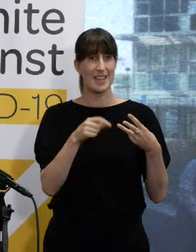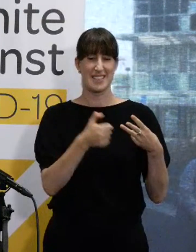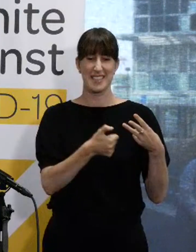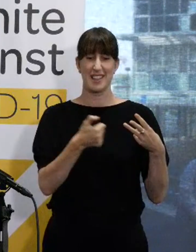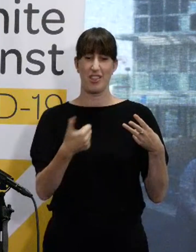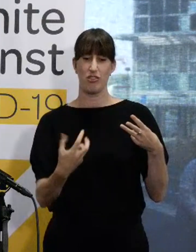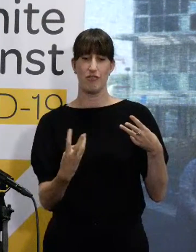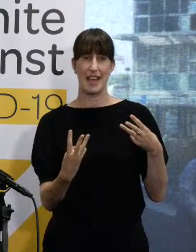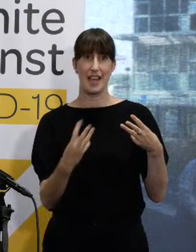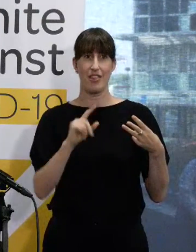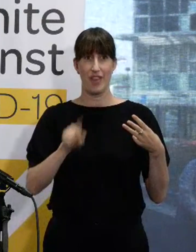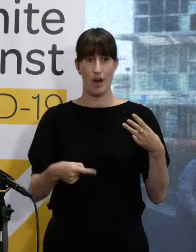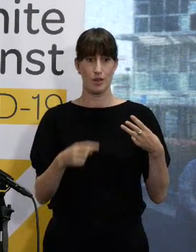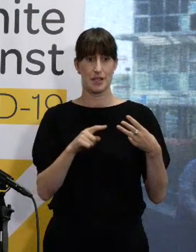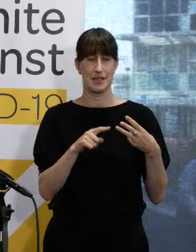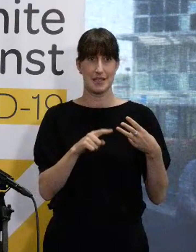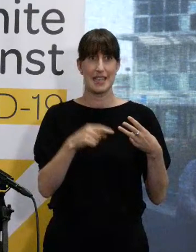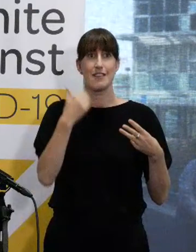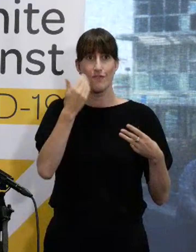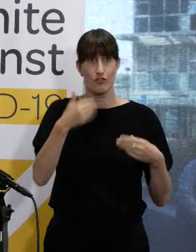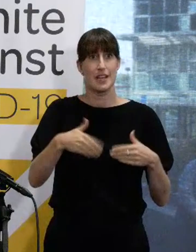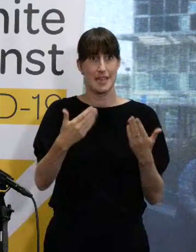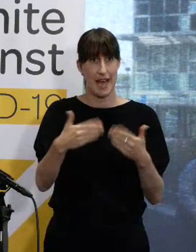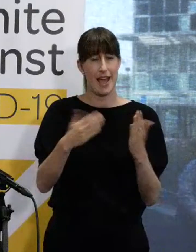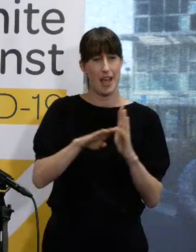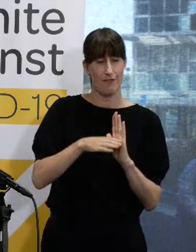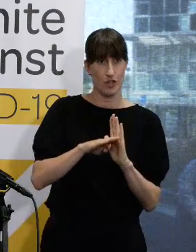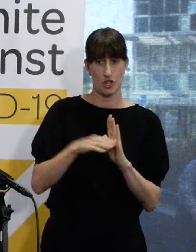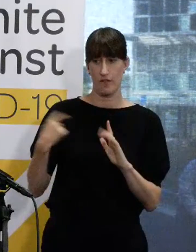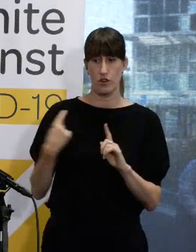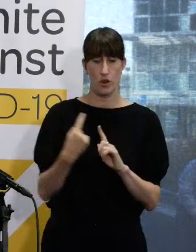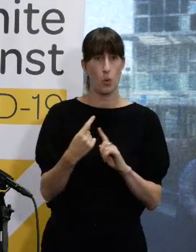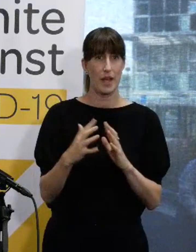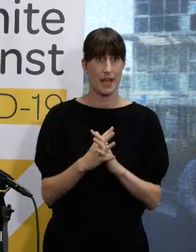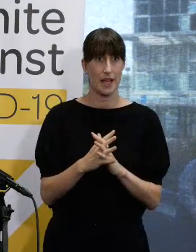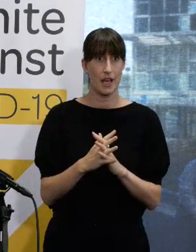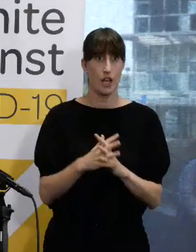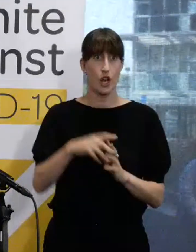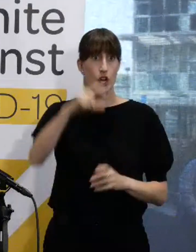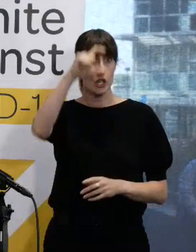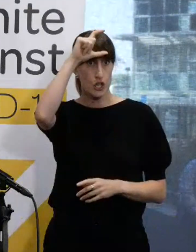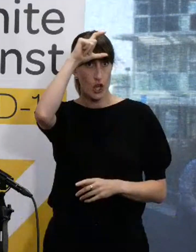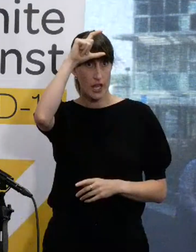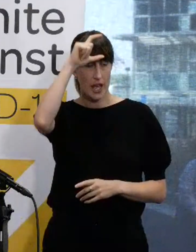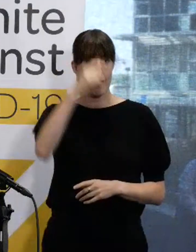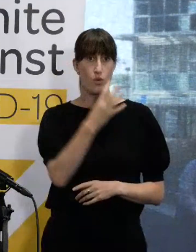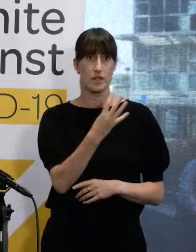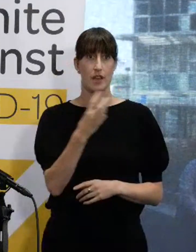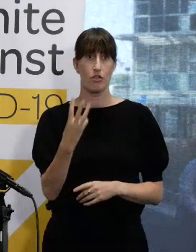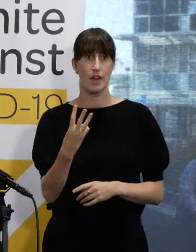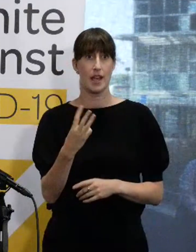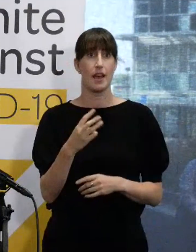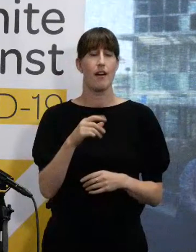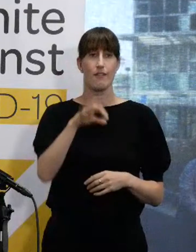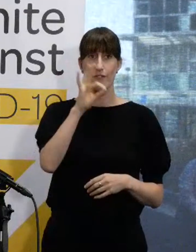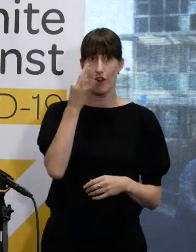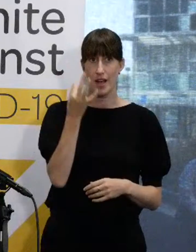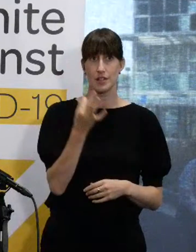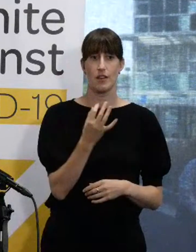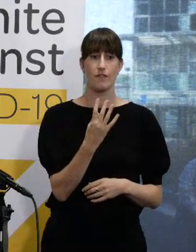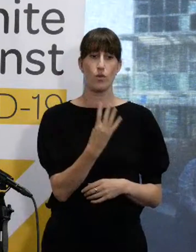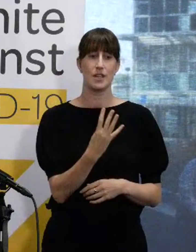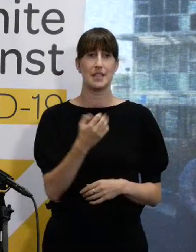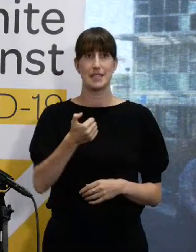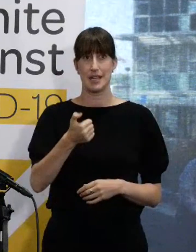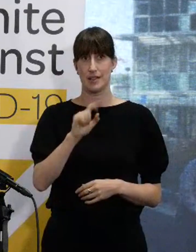63,000 cases being reported a day on average over the last week. Turkey, 43,000, and France, 36,000.